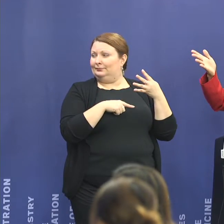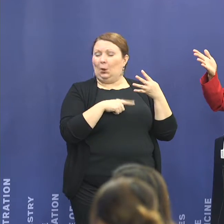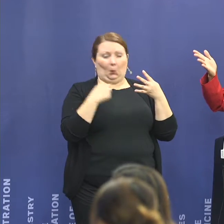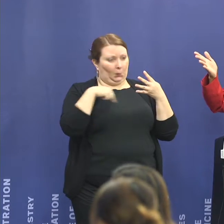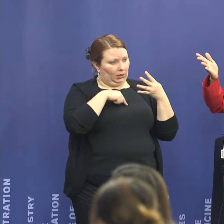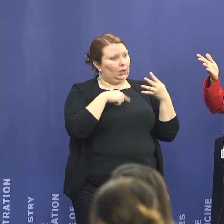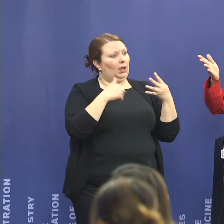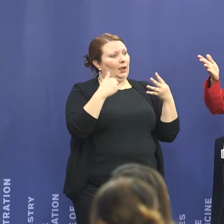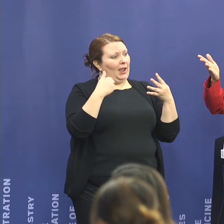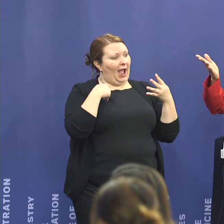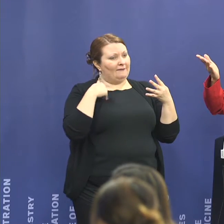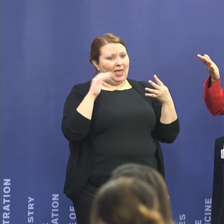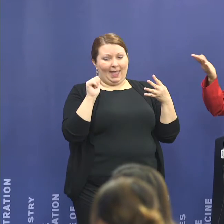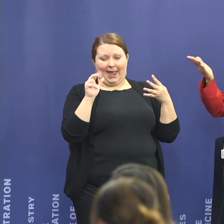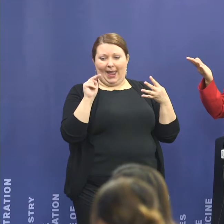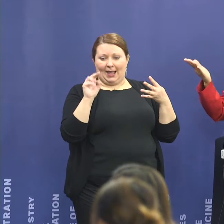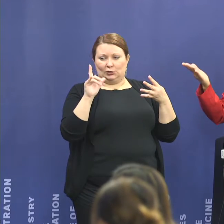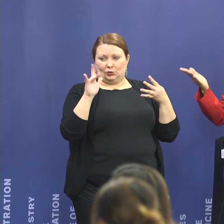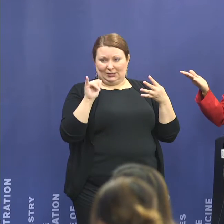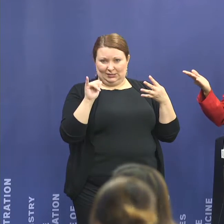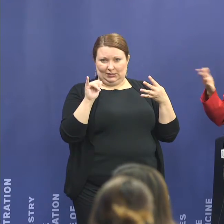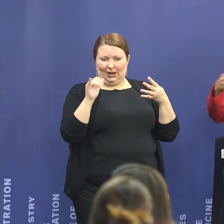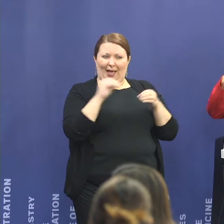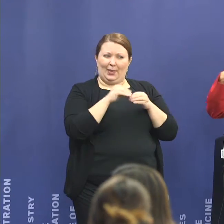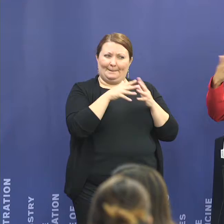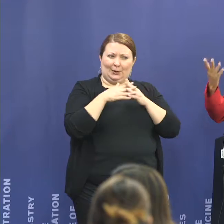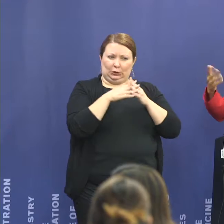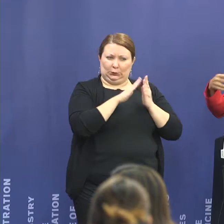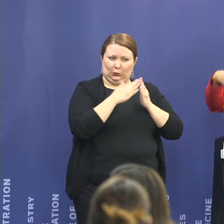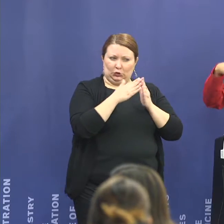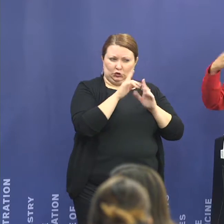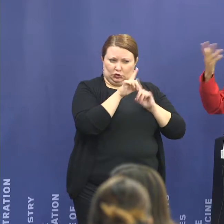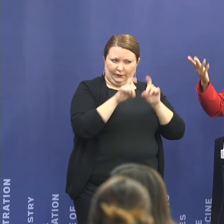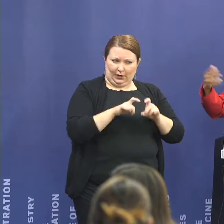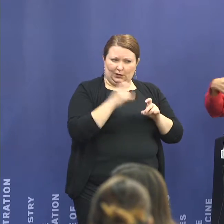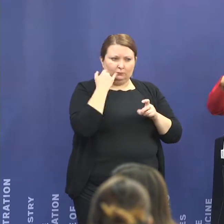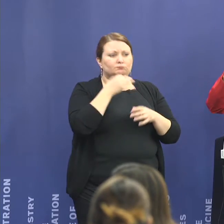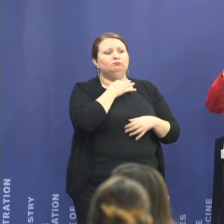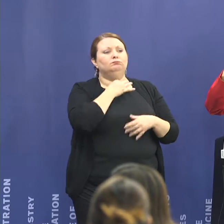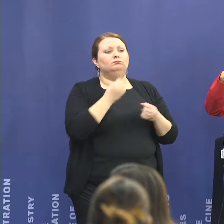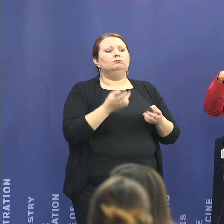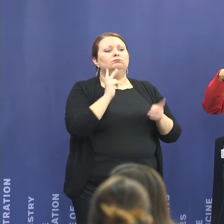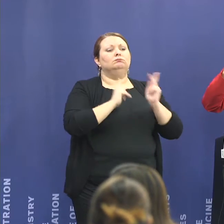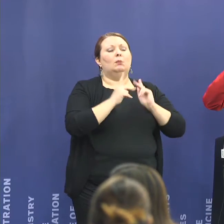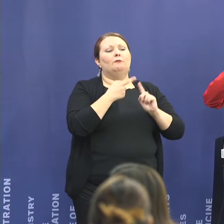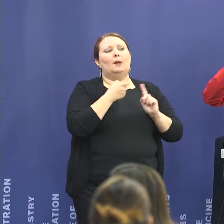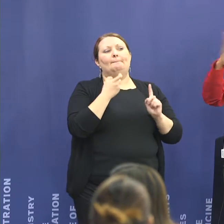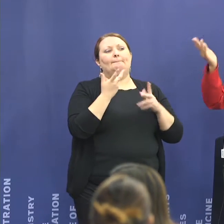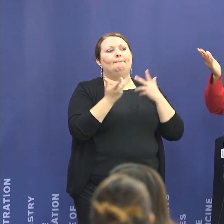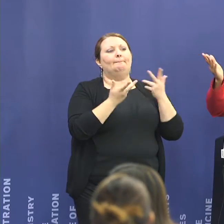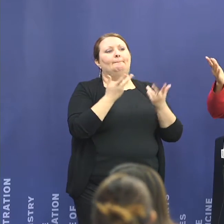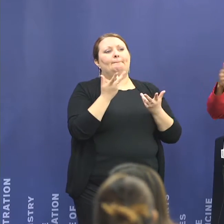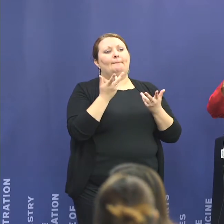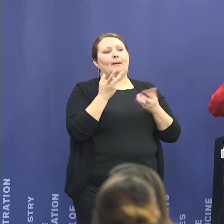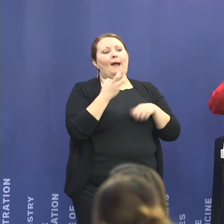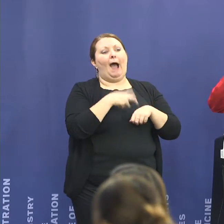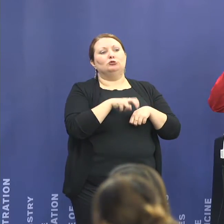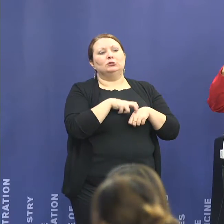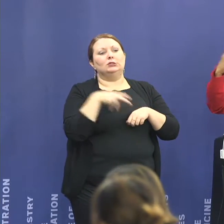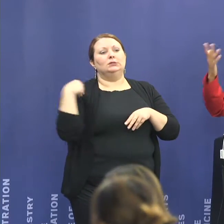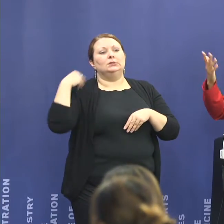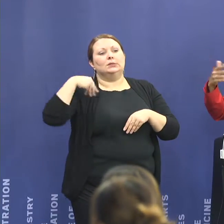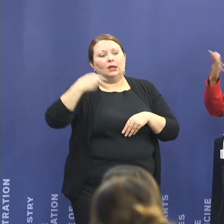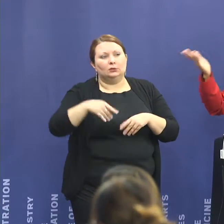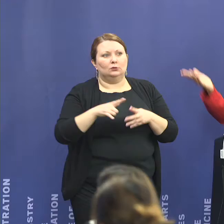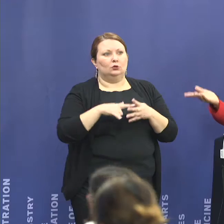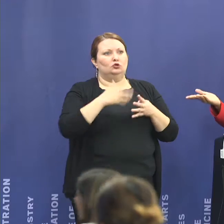we do have the ancestry question in the American Community Survey. If we want to know how many people of Irish descent are